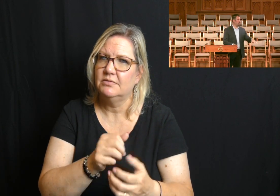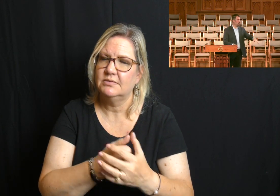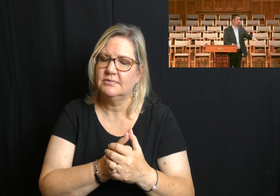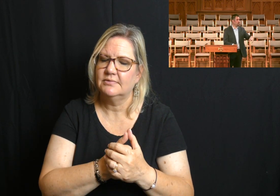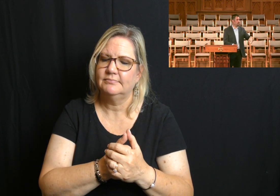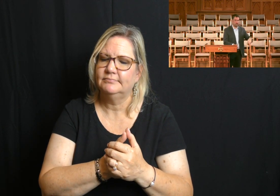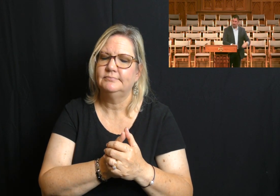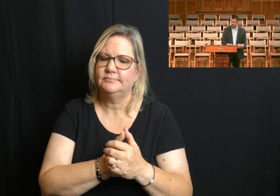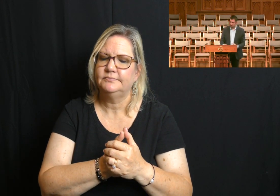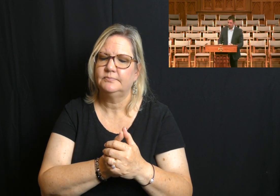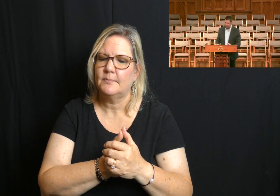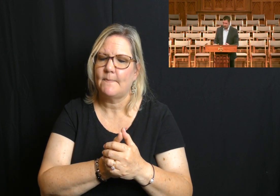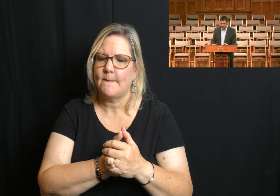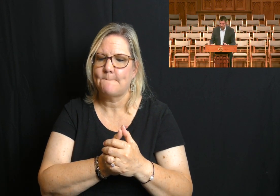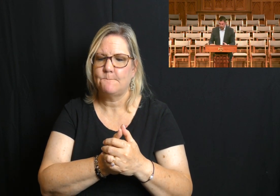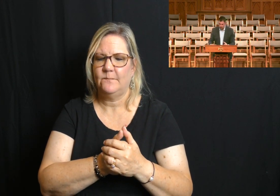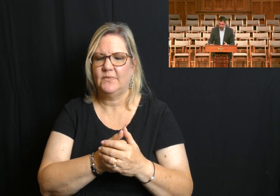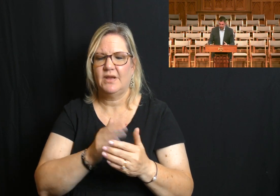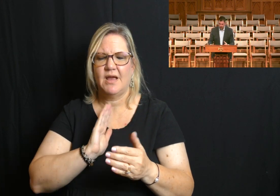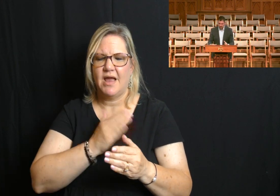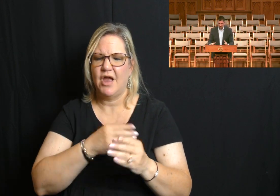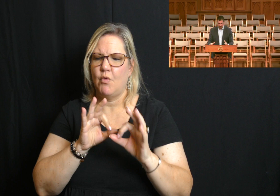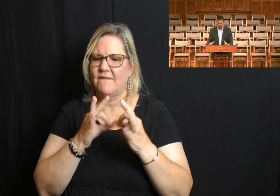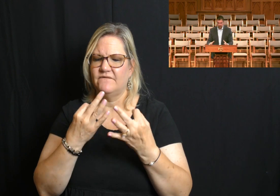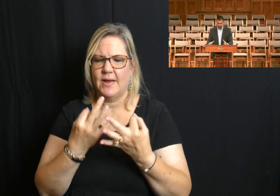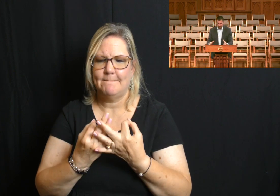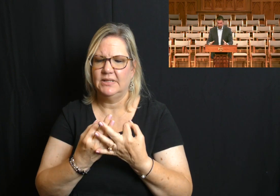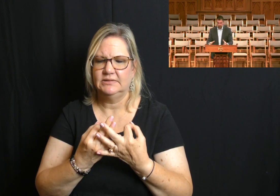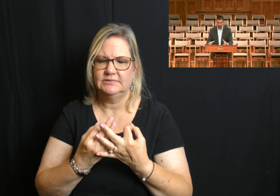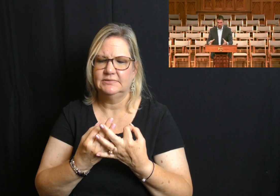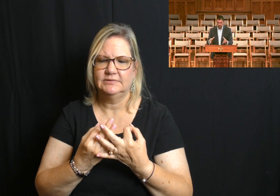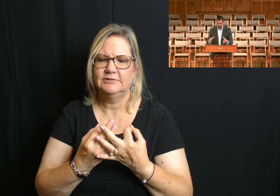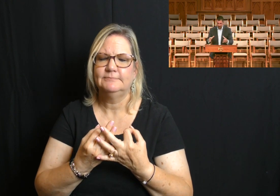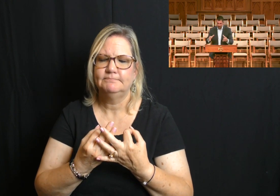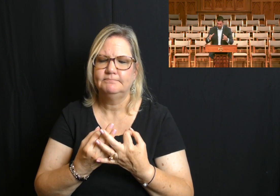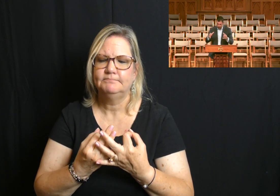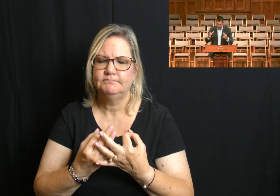our families should never see. Our families should see us